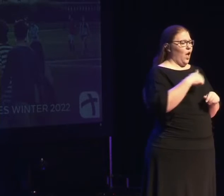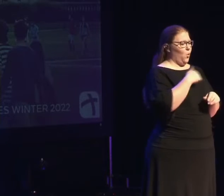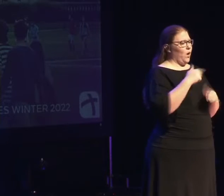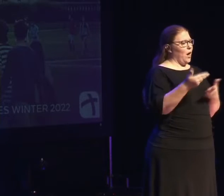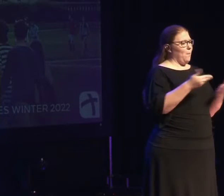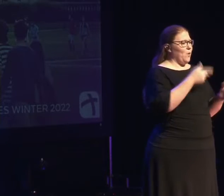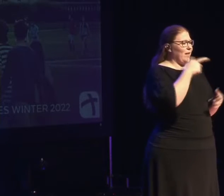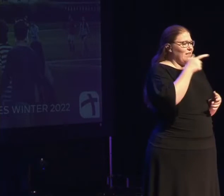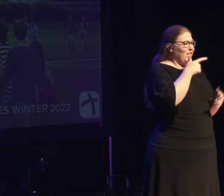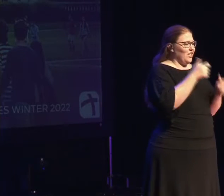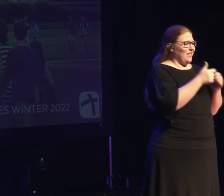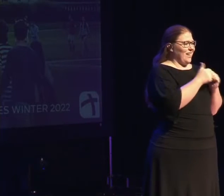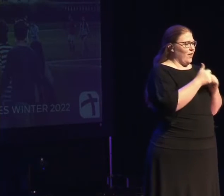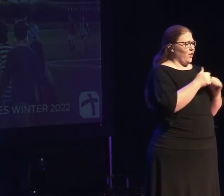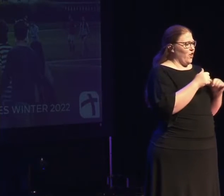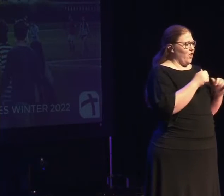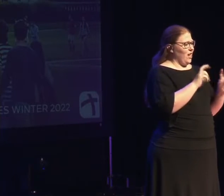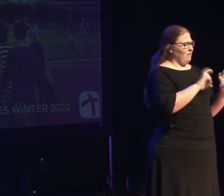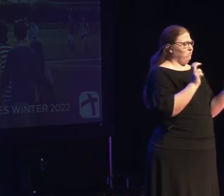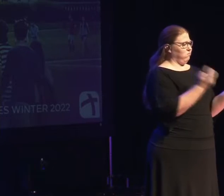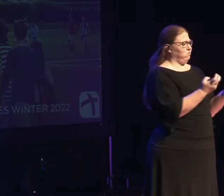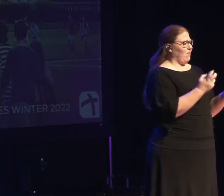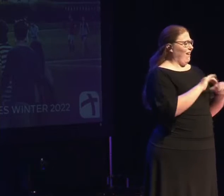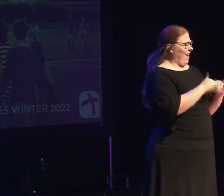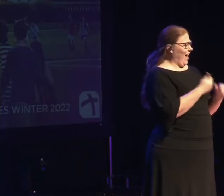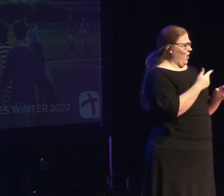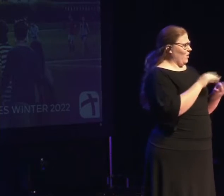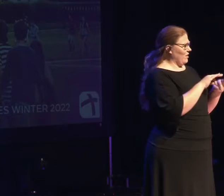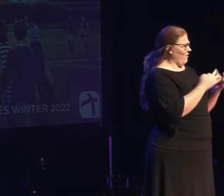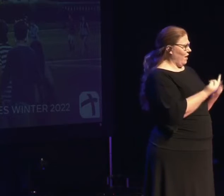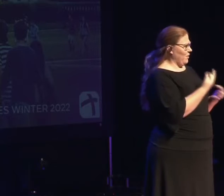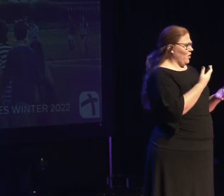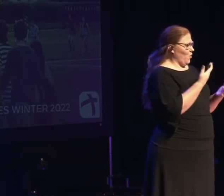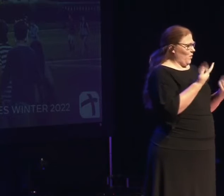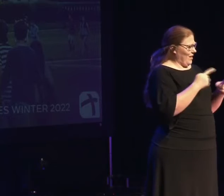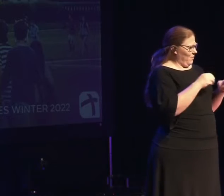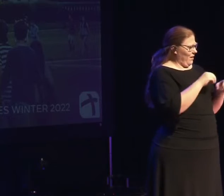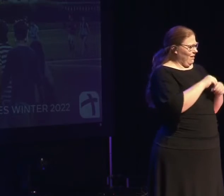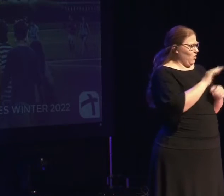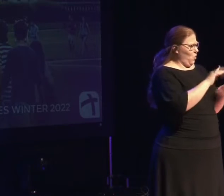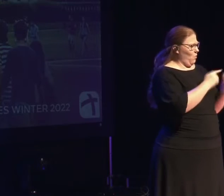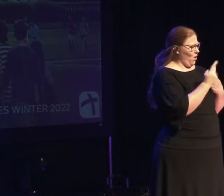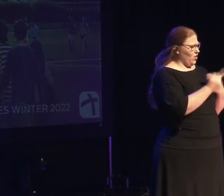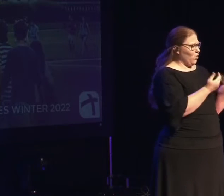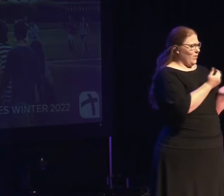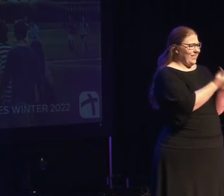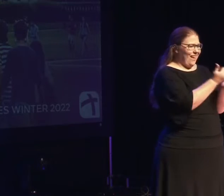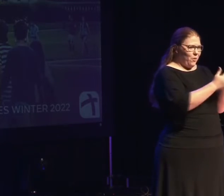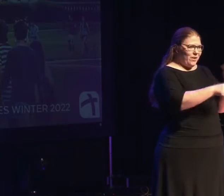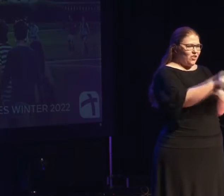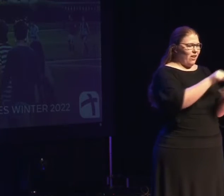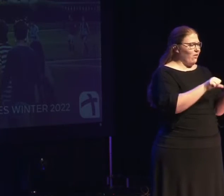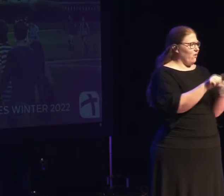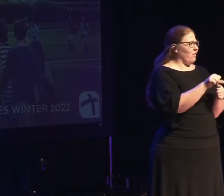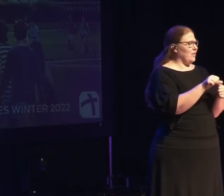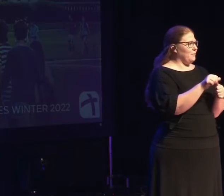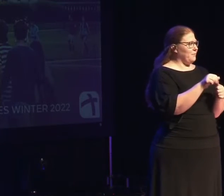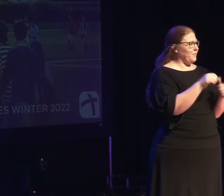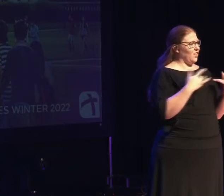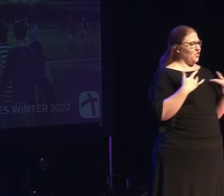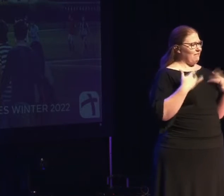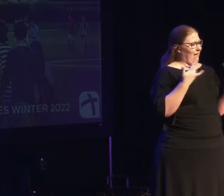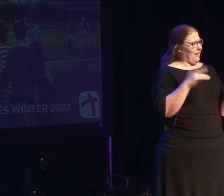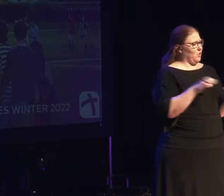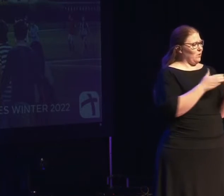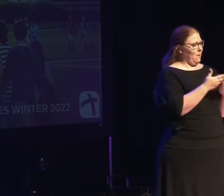together and just check in. How are we doing? How are our families? What's going on in your project? Let's help one another out. You keep it light like that.